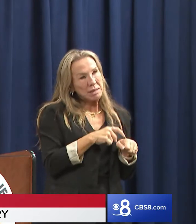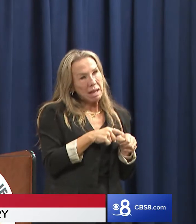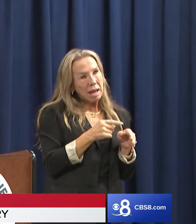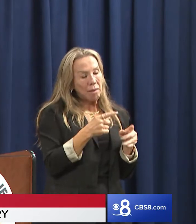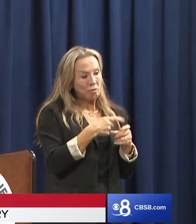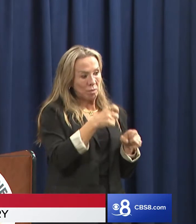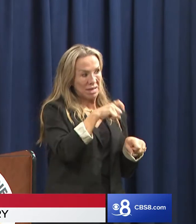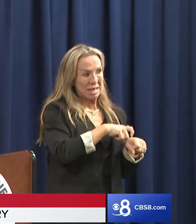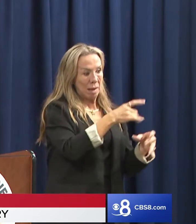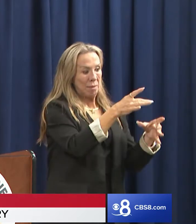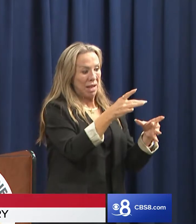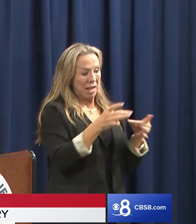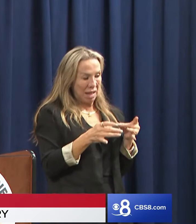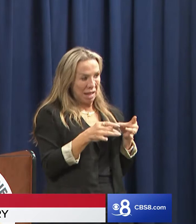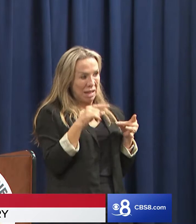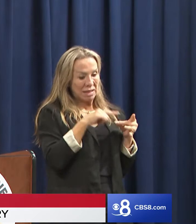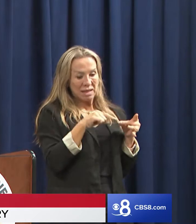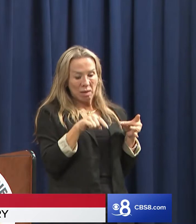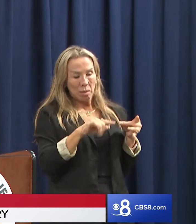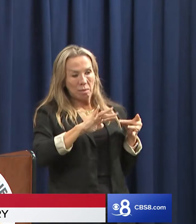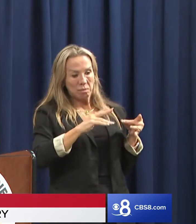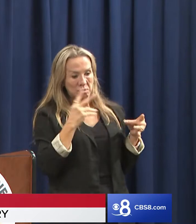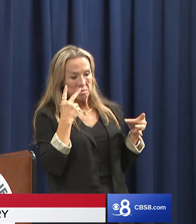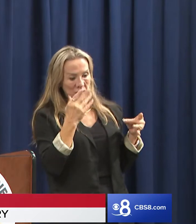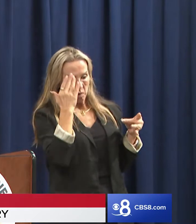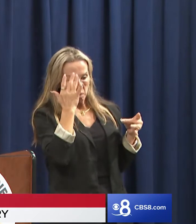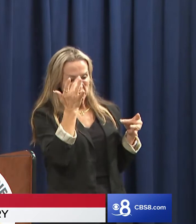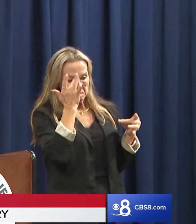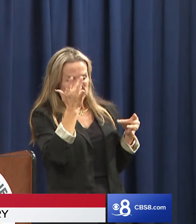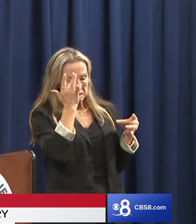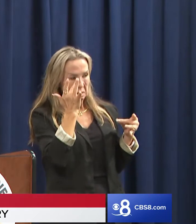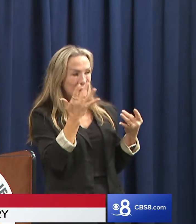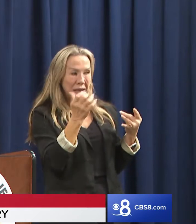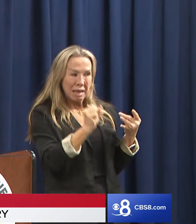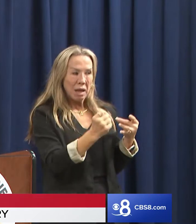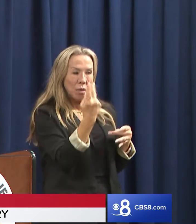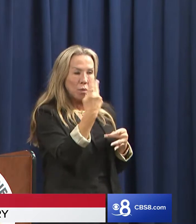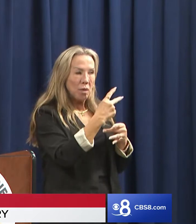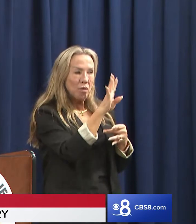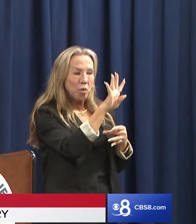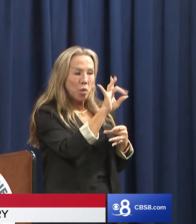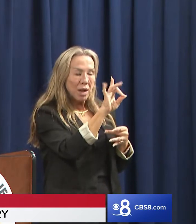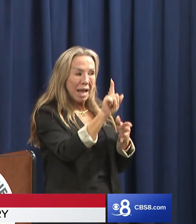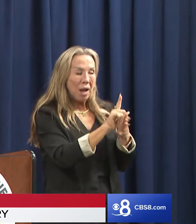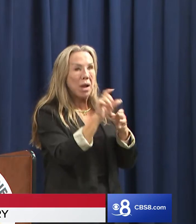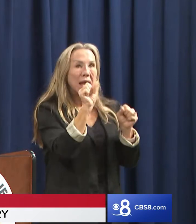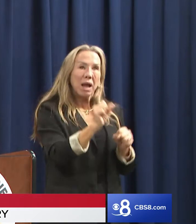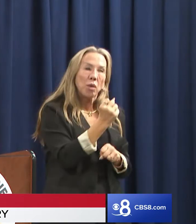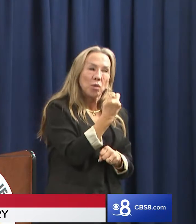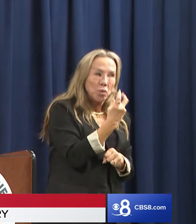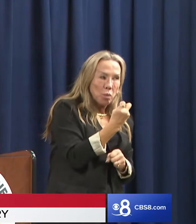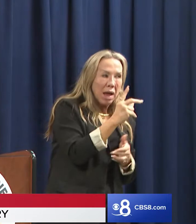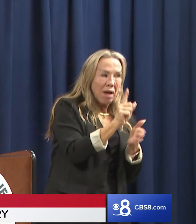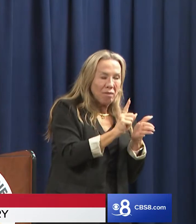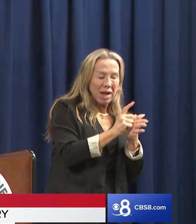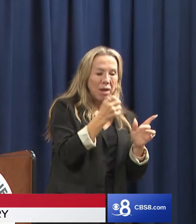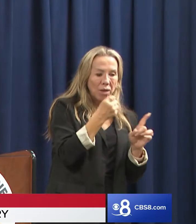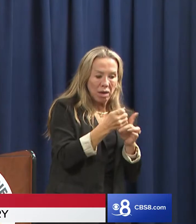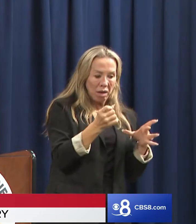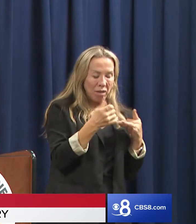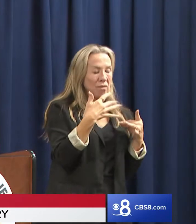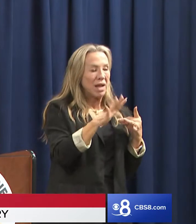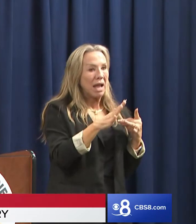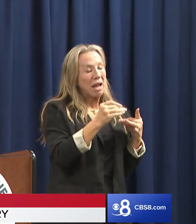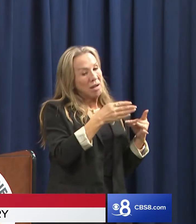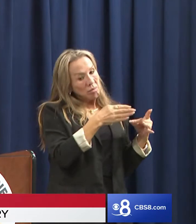between exposure and development of symptoms. I would say on the average of 48 hours. It can sometimes be as short as 12 or as long as